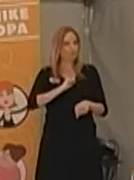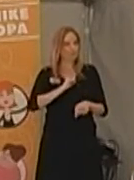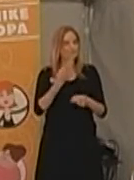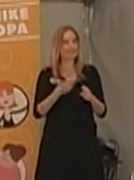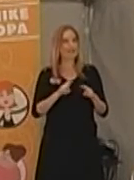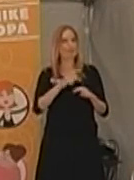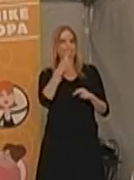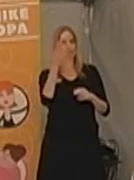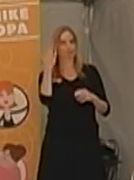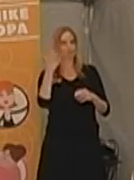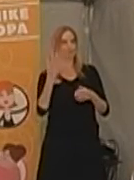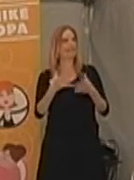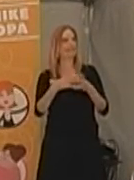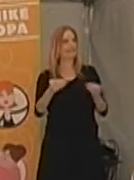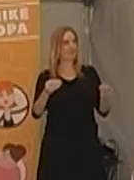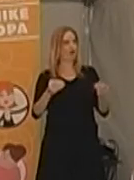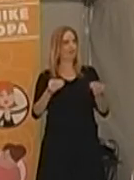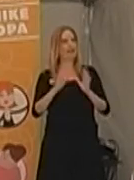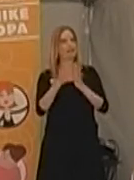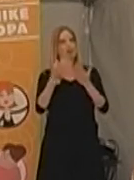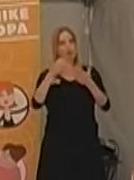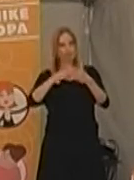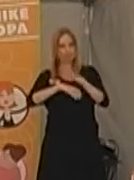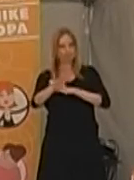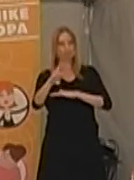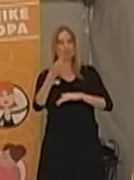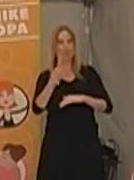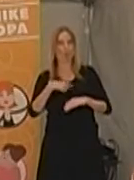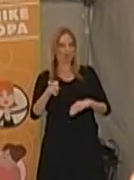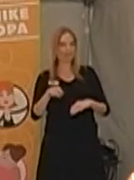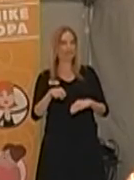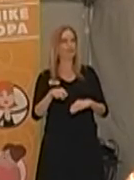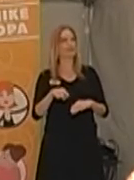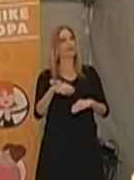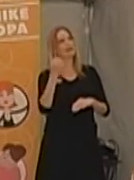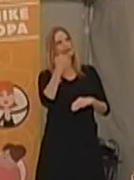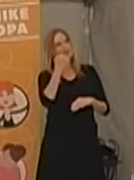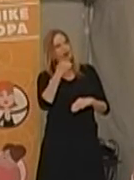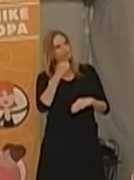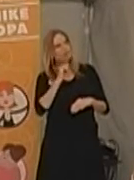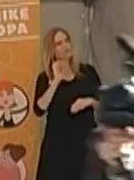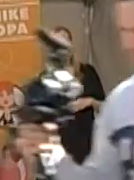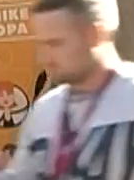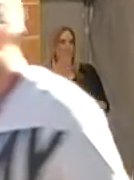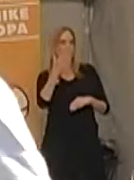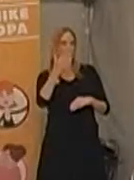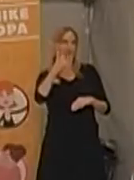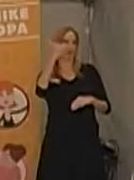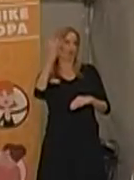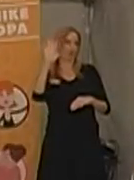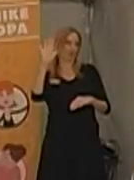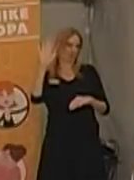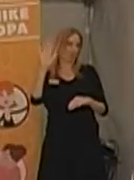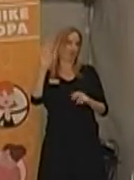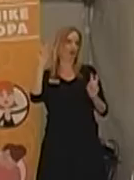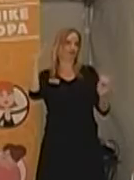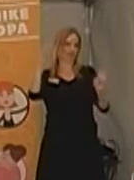Sweden this spring. It's about populism and nationalism in the Nordic countries, and the